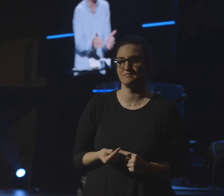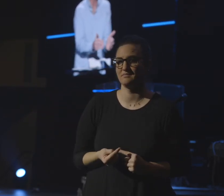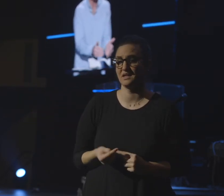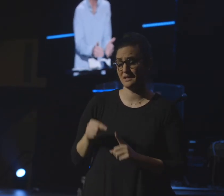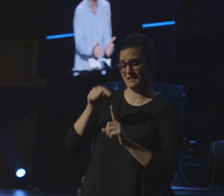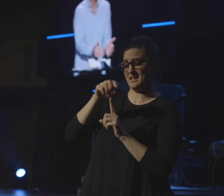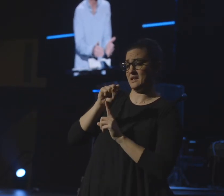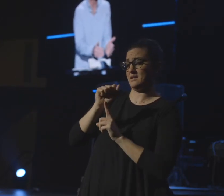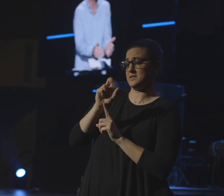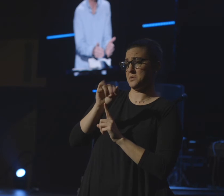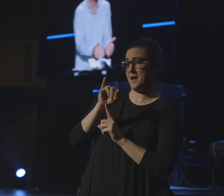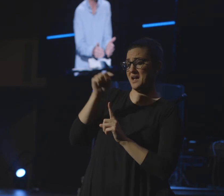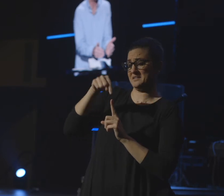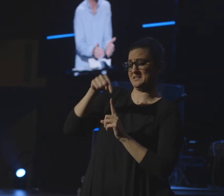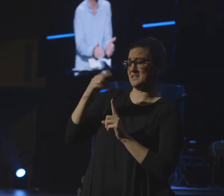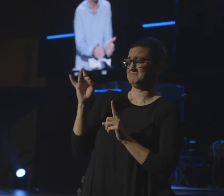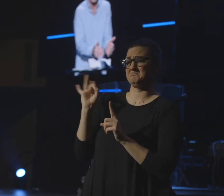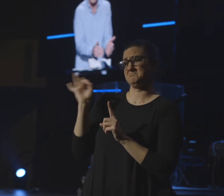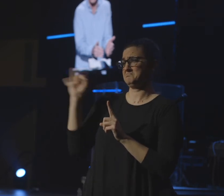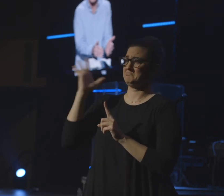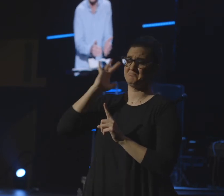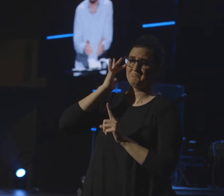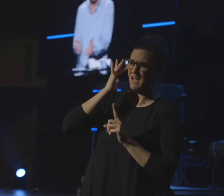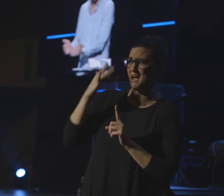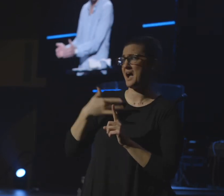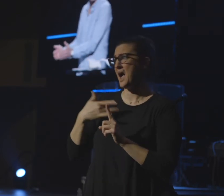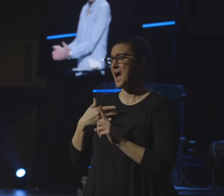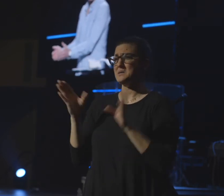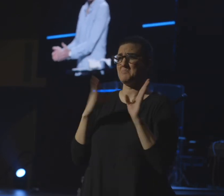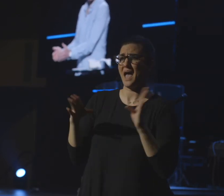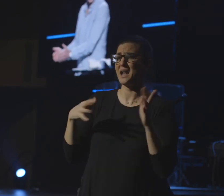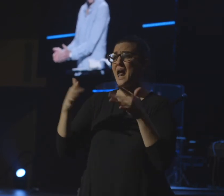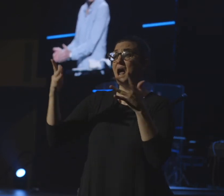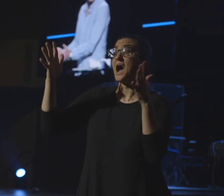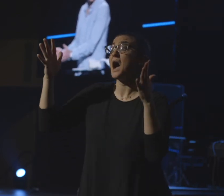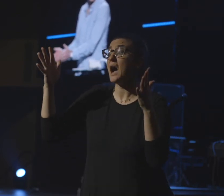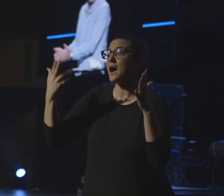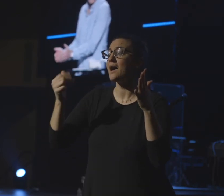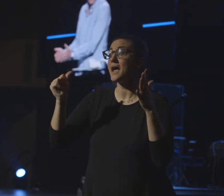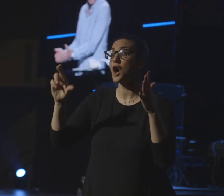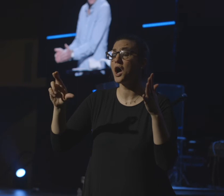is a nightmare. Okay, what happened? They throw this woman out like the trash,